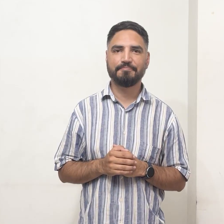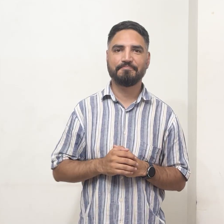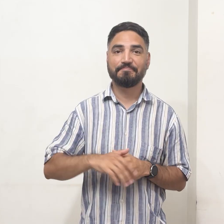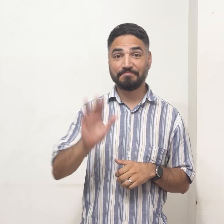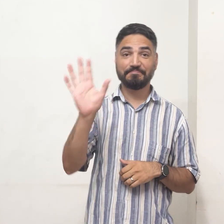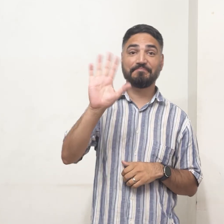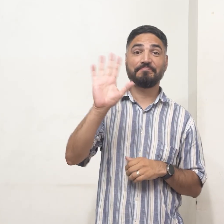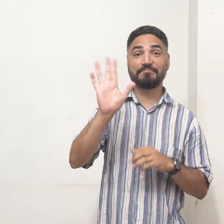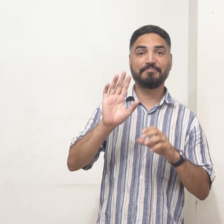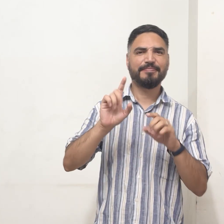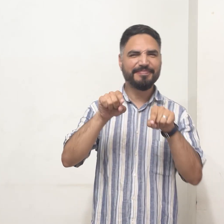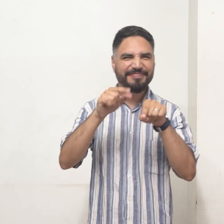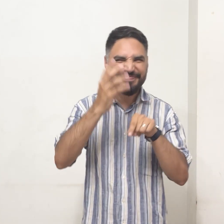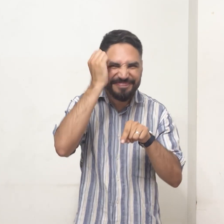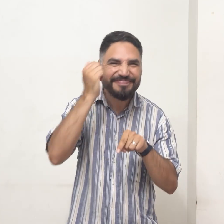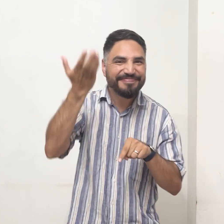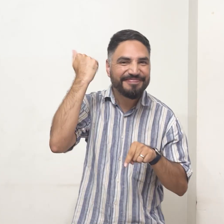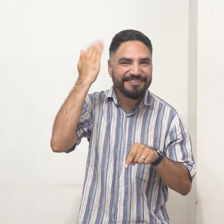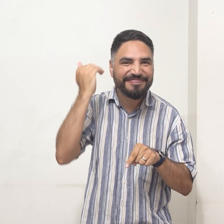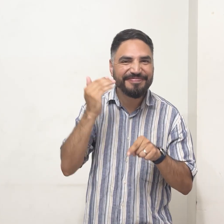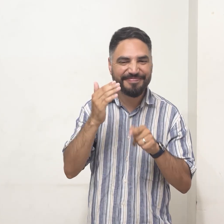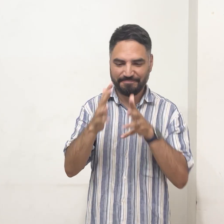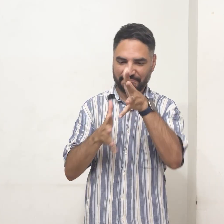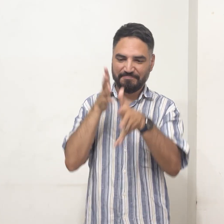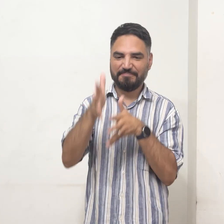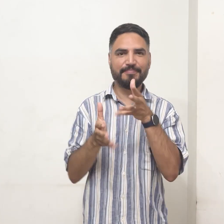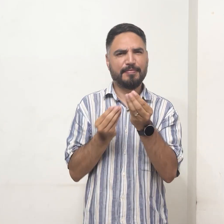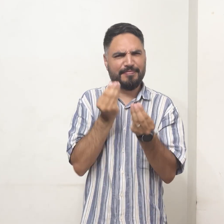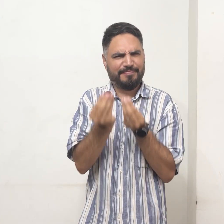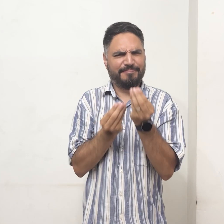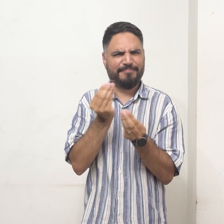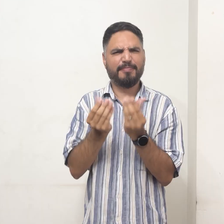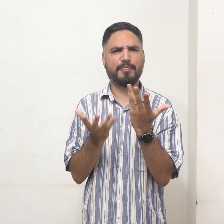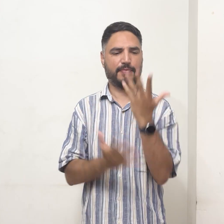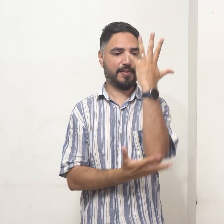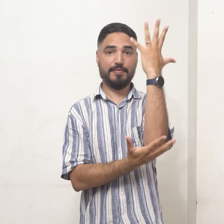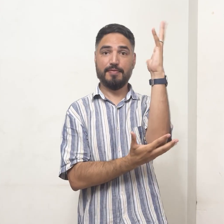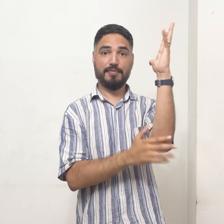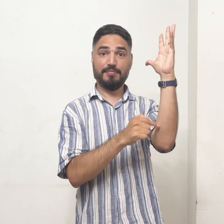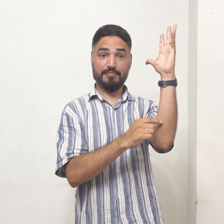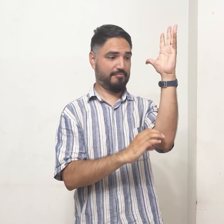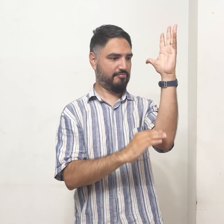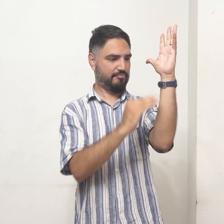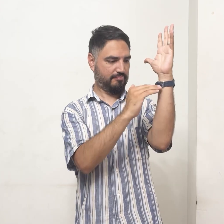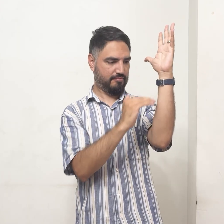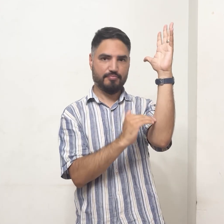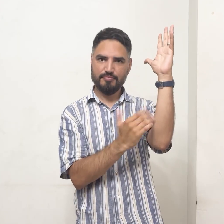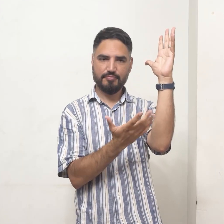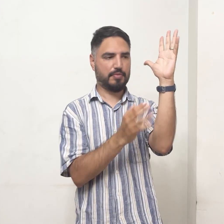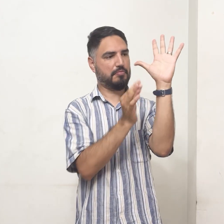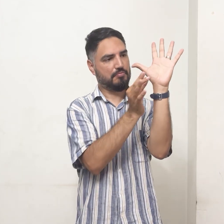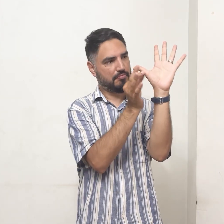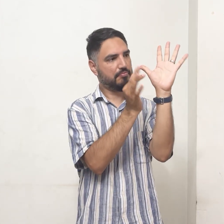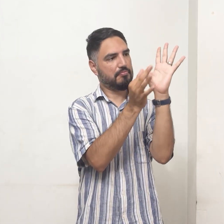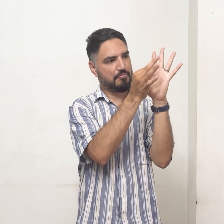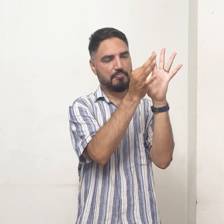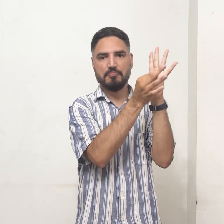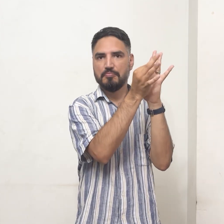Hello, hello. Do you remember when we talked before about sign language and said it was like a tree? It had